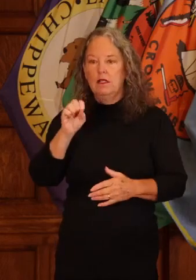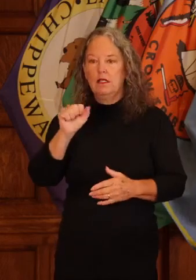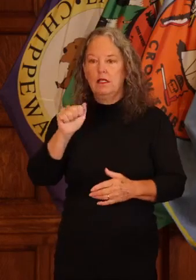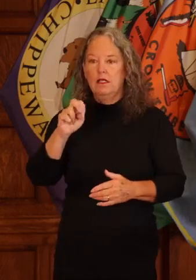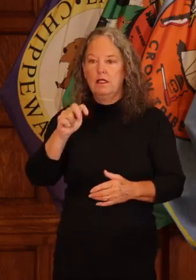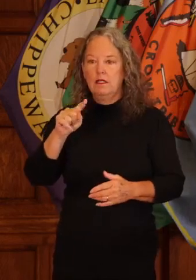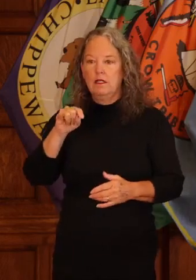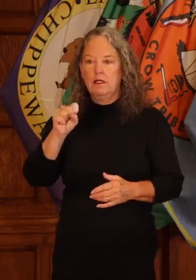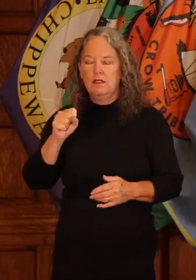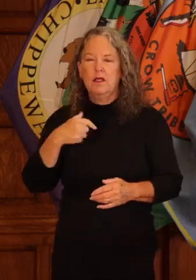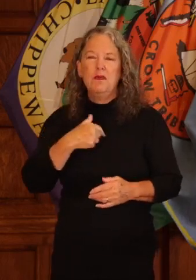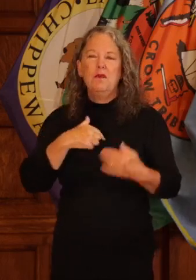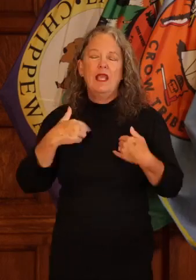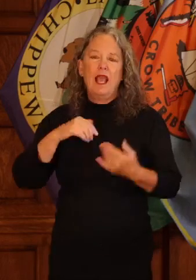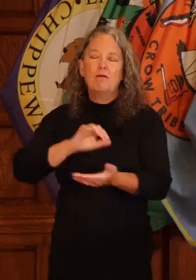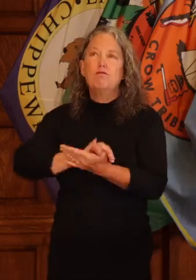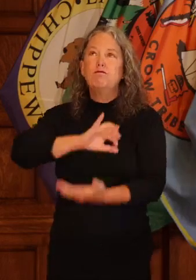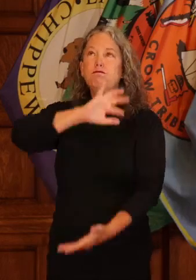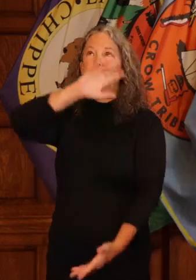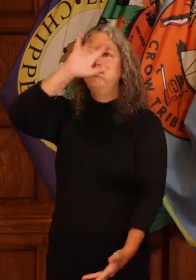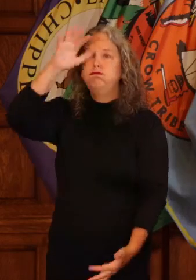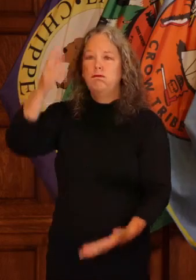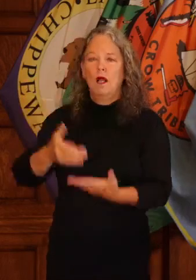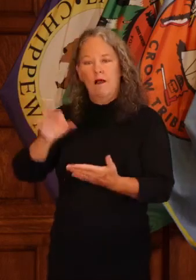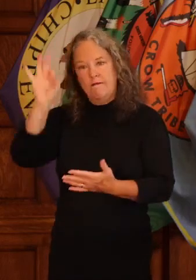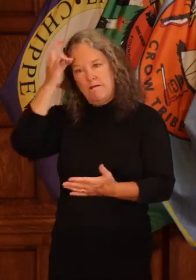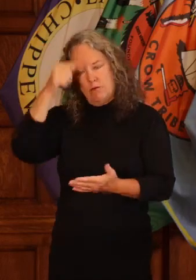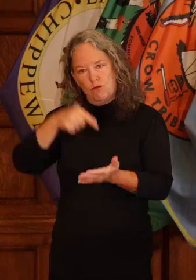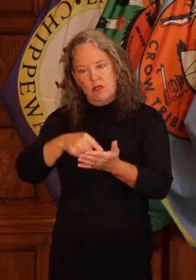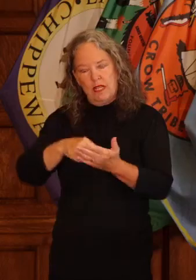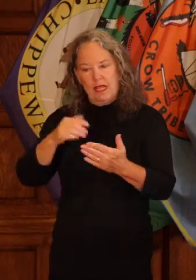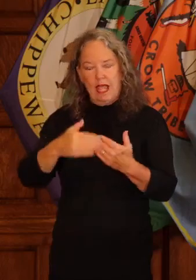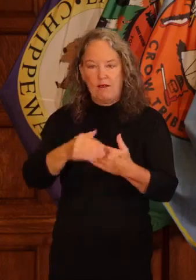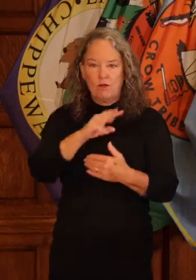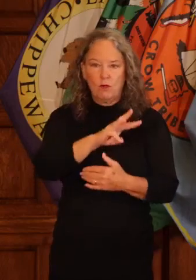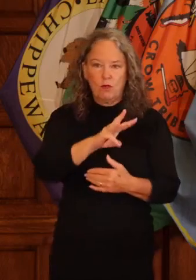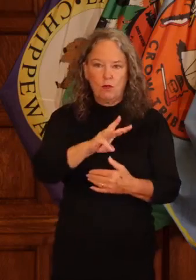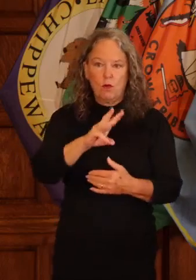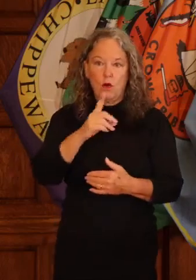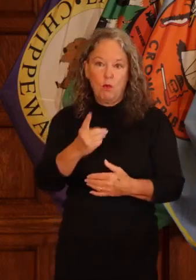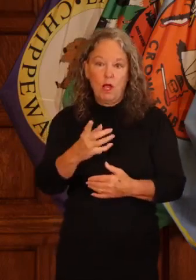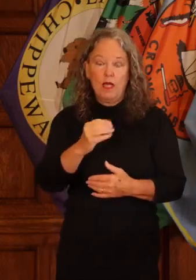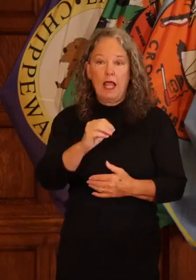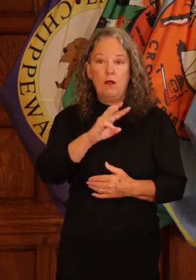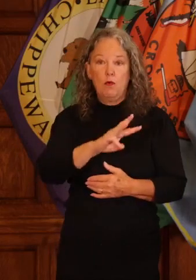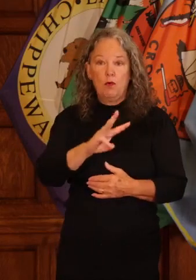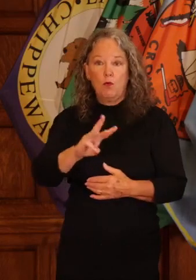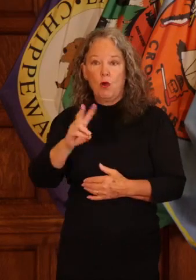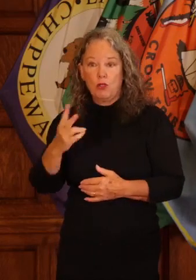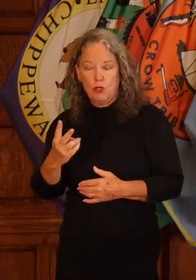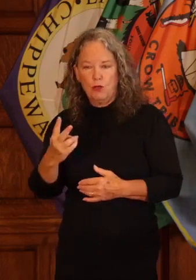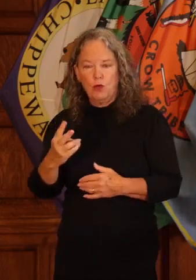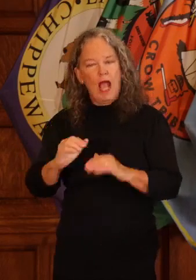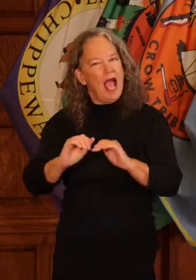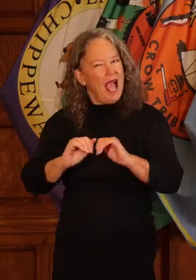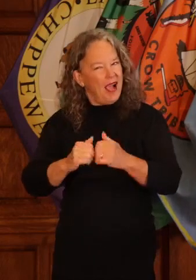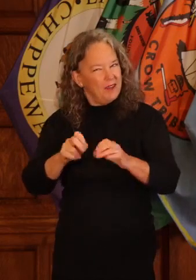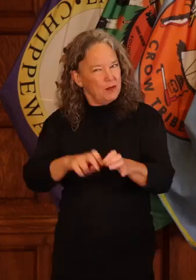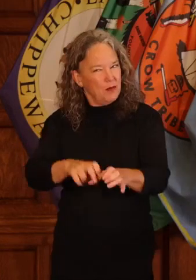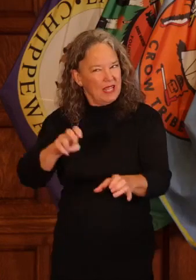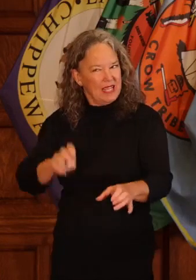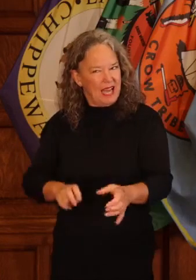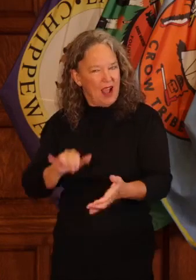massive federal debt after World War I and after World War II. The way we got out of those holes and got back to a balanced budget